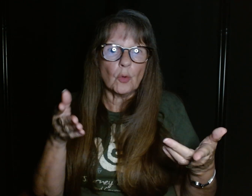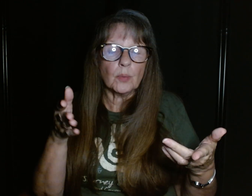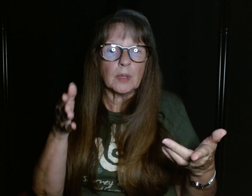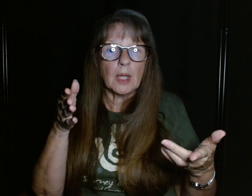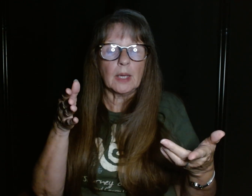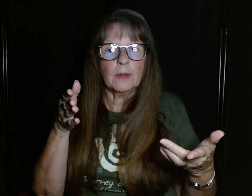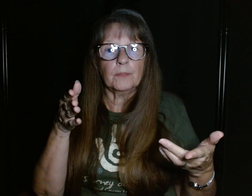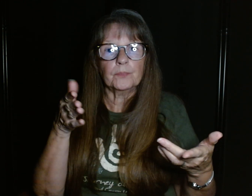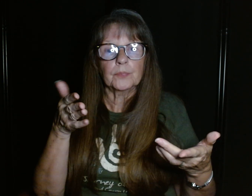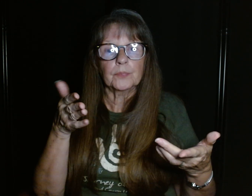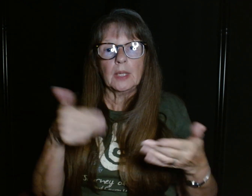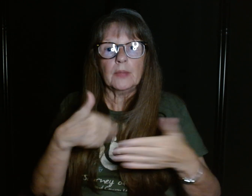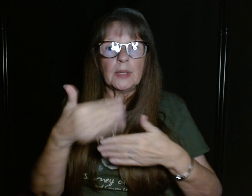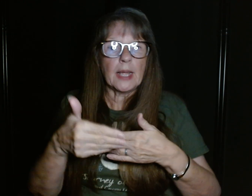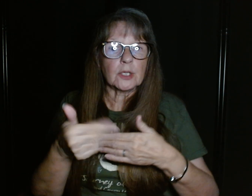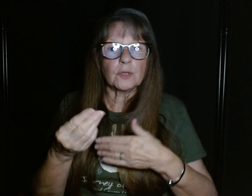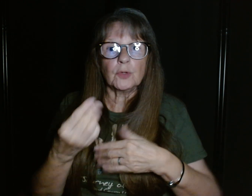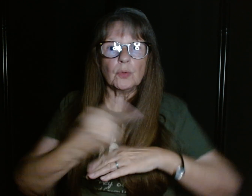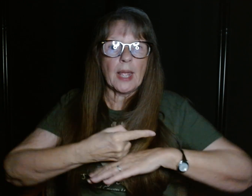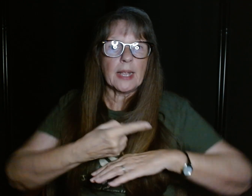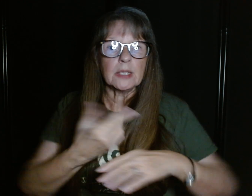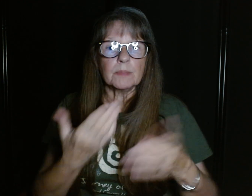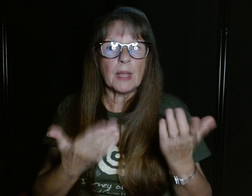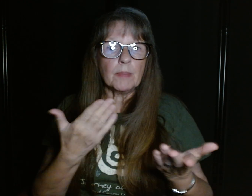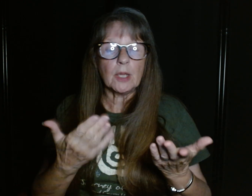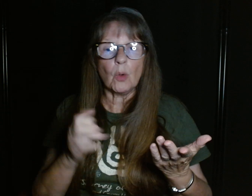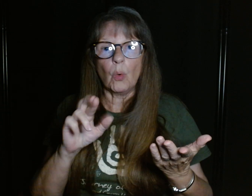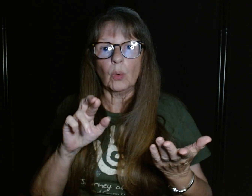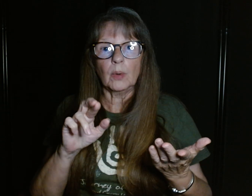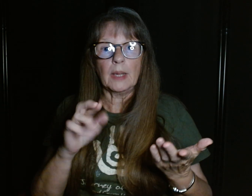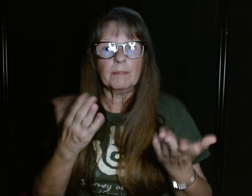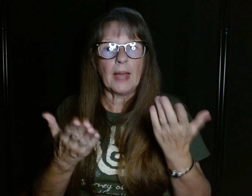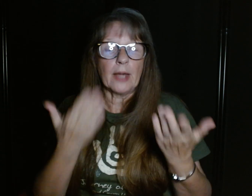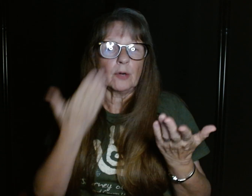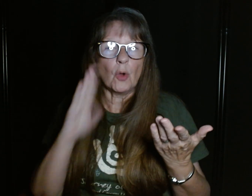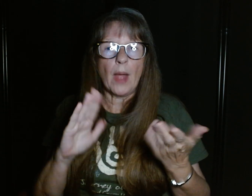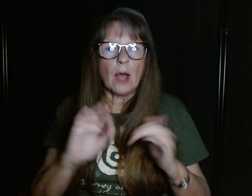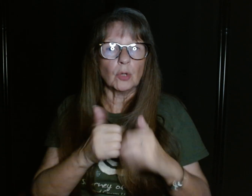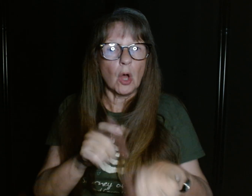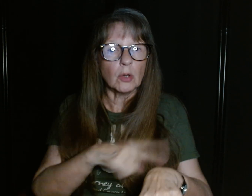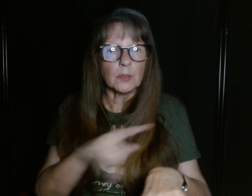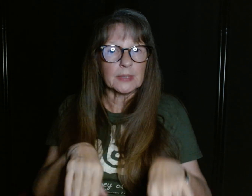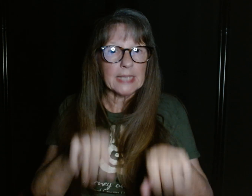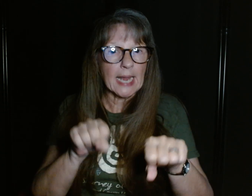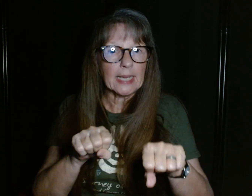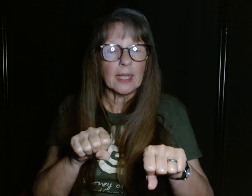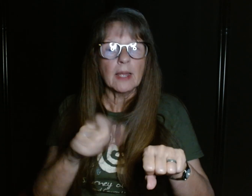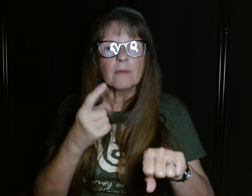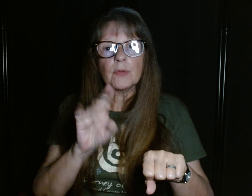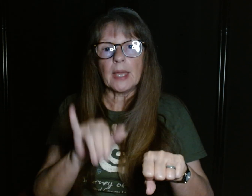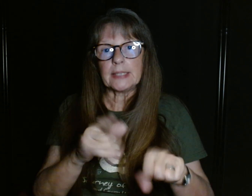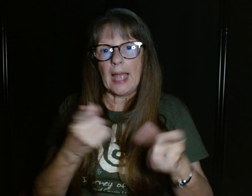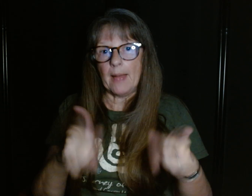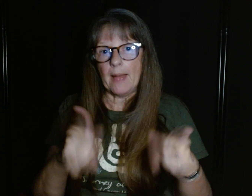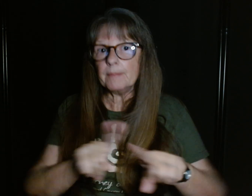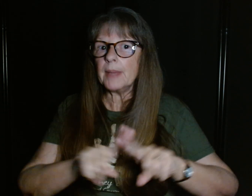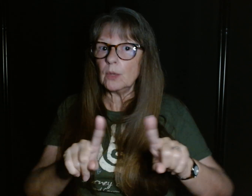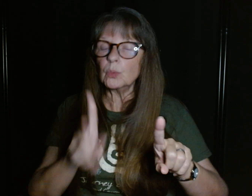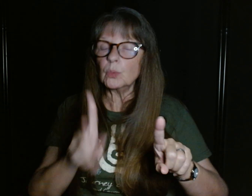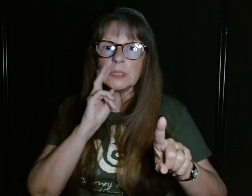know, in the next few days, maybe, or I don't know how long it would take for that to happen, but we'll